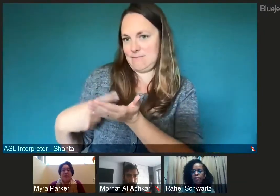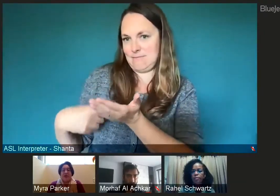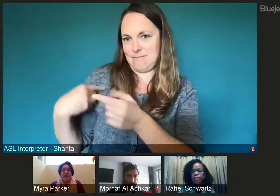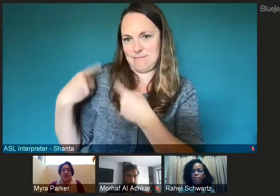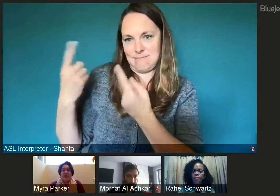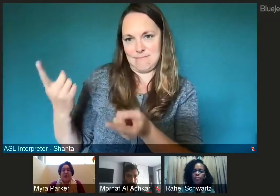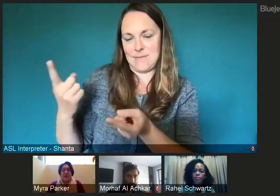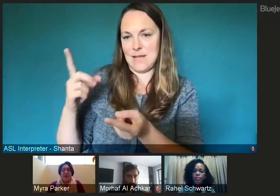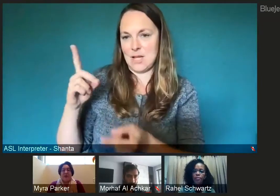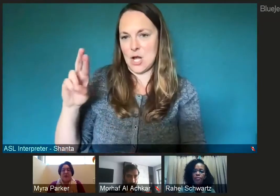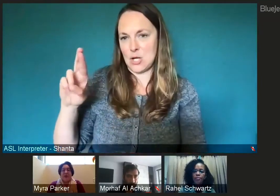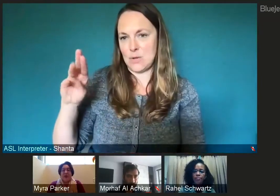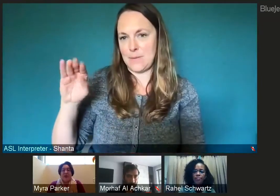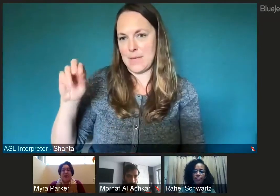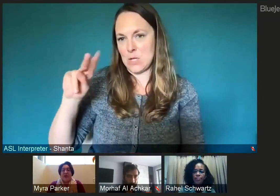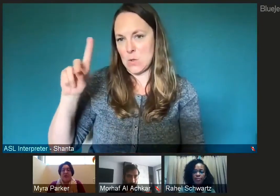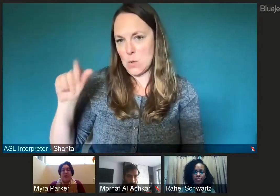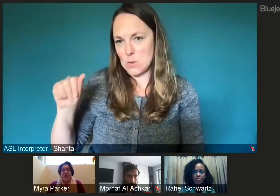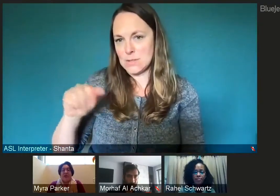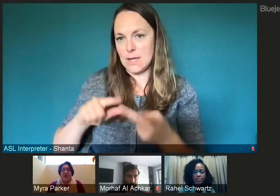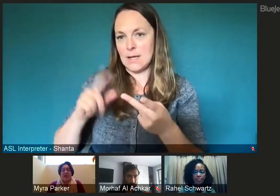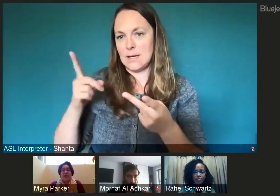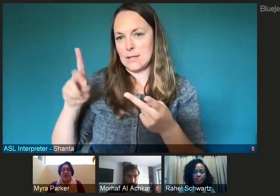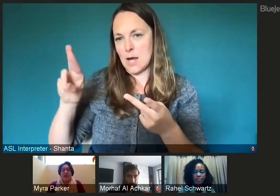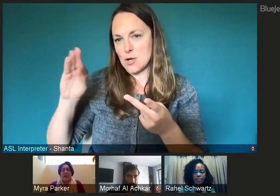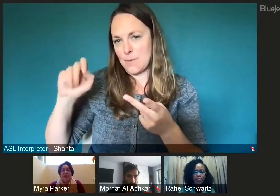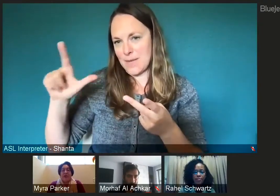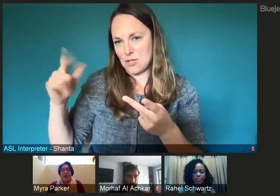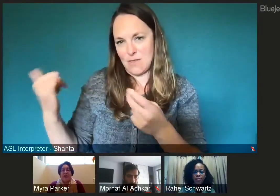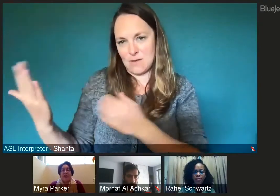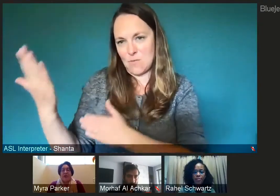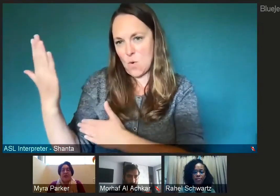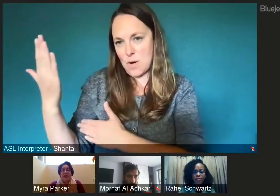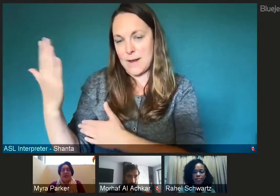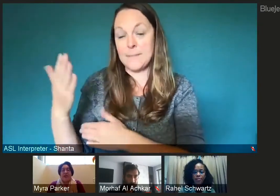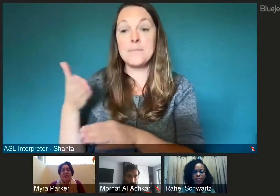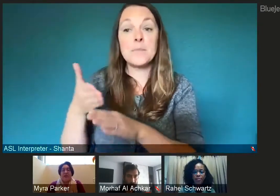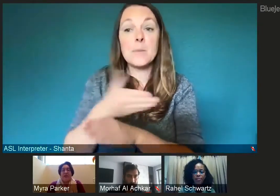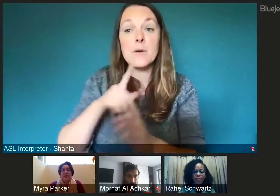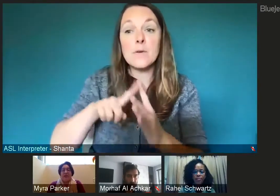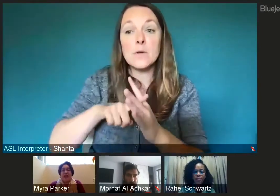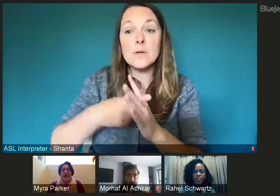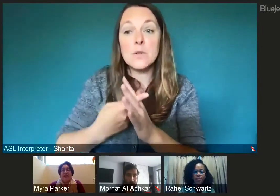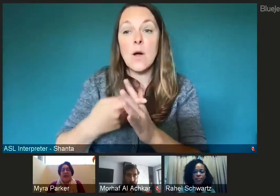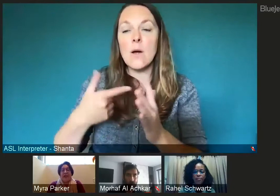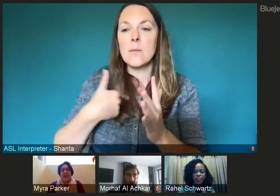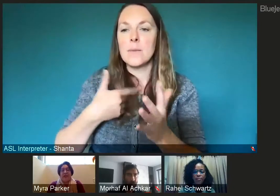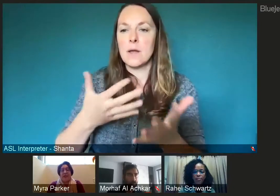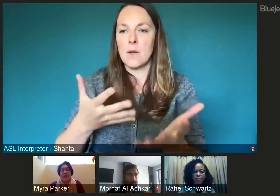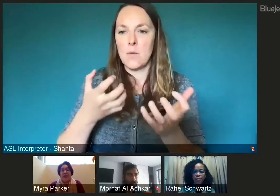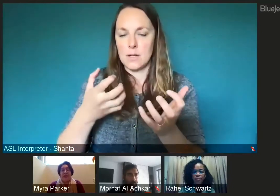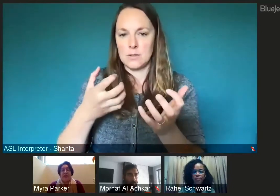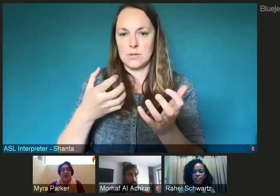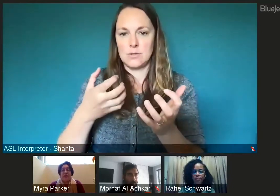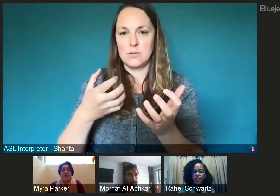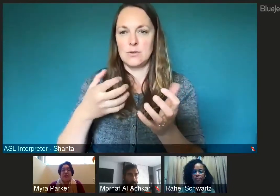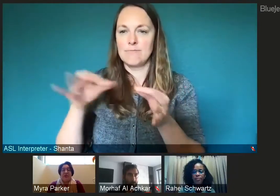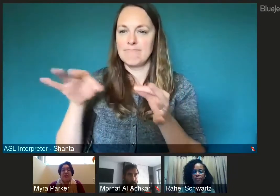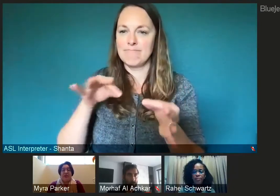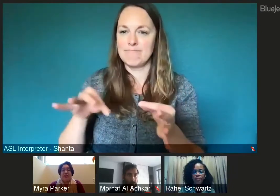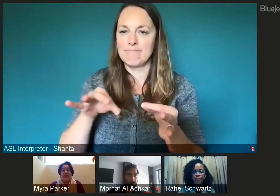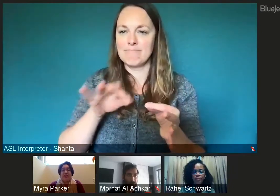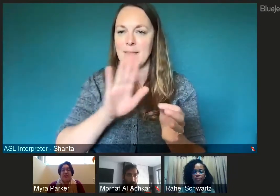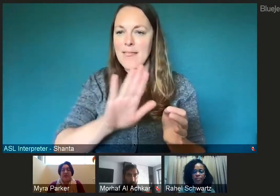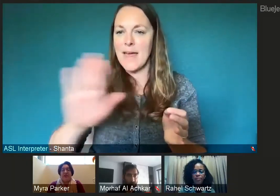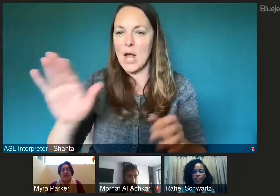Mitchell earlier this morning. So before we get started with our panel this morning, I'd like to take a moment to highlight our panelists' work and contributions